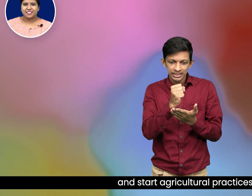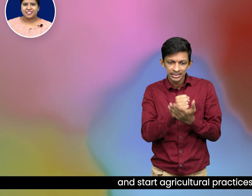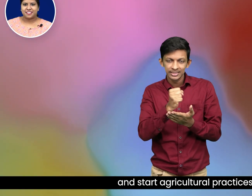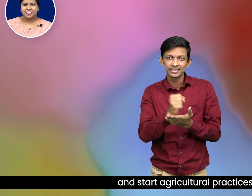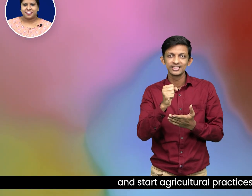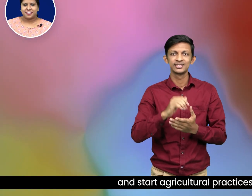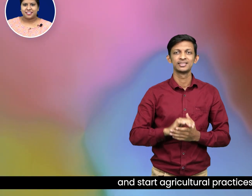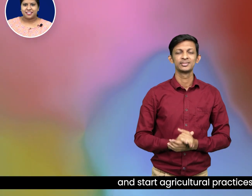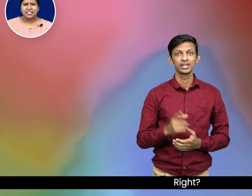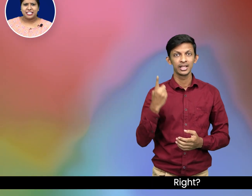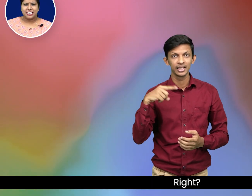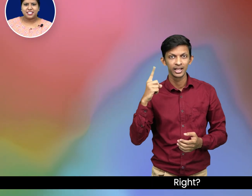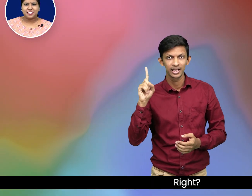practices.